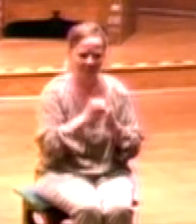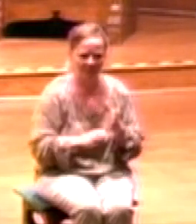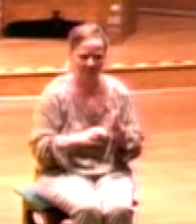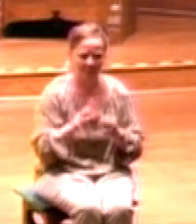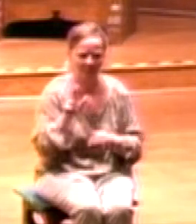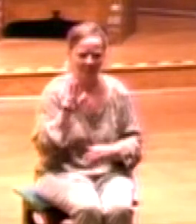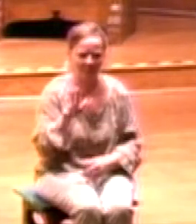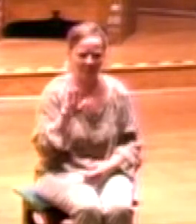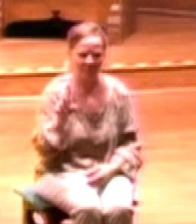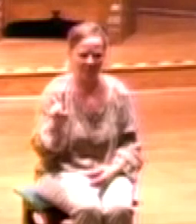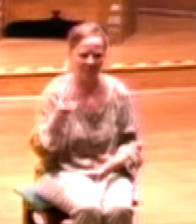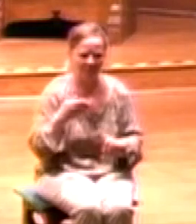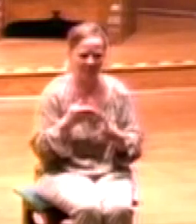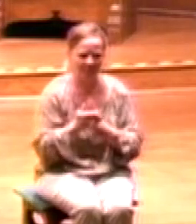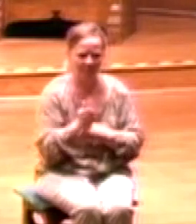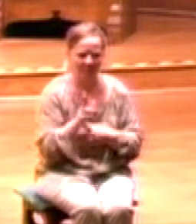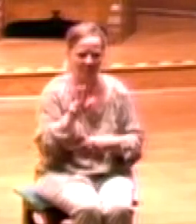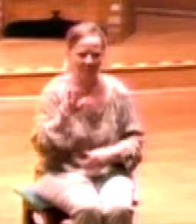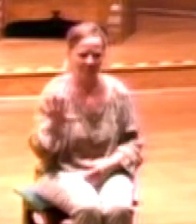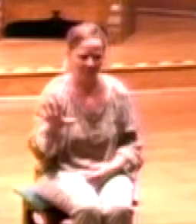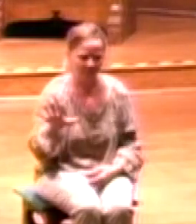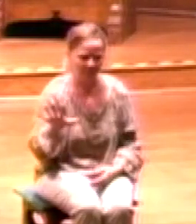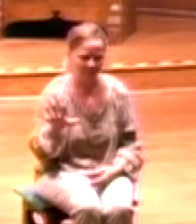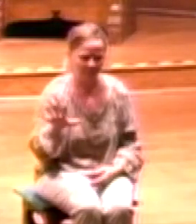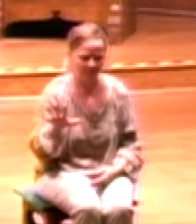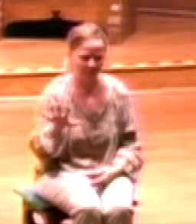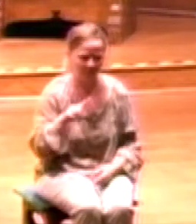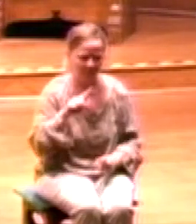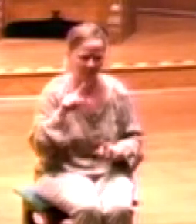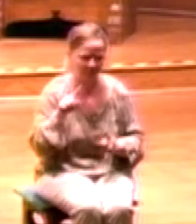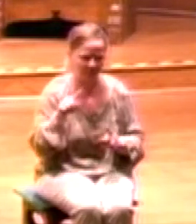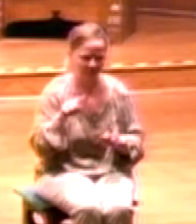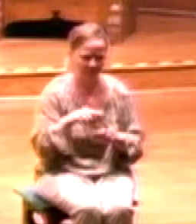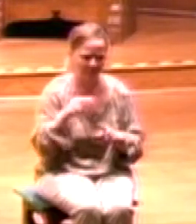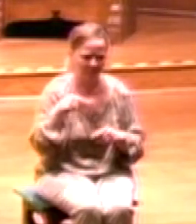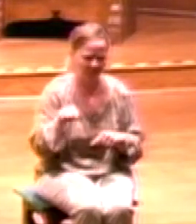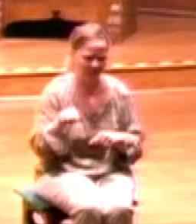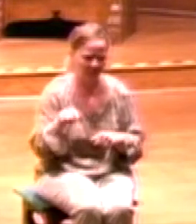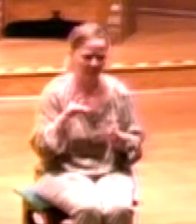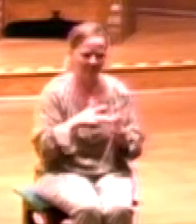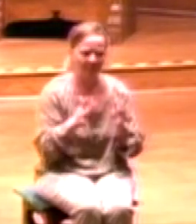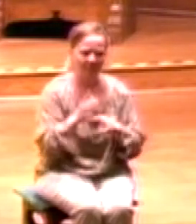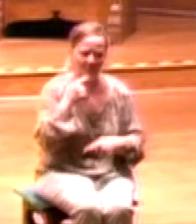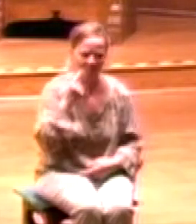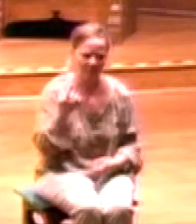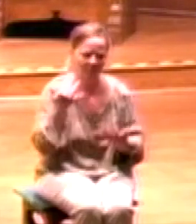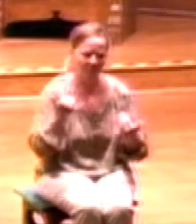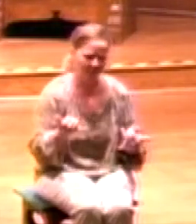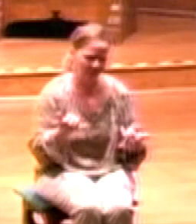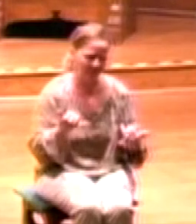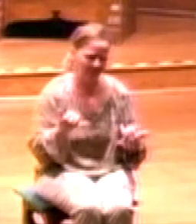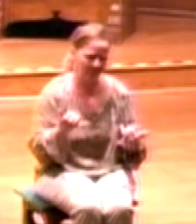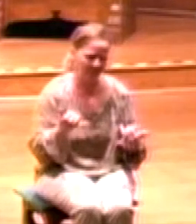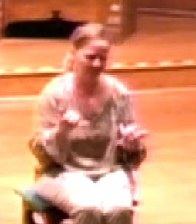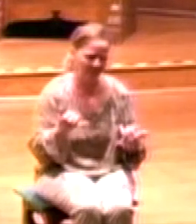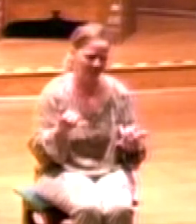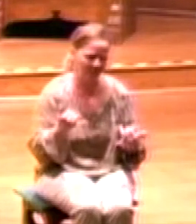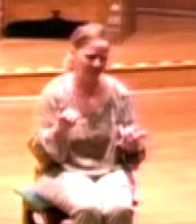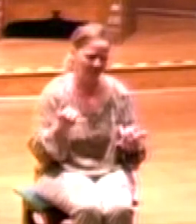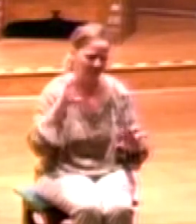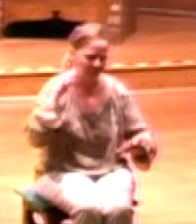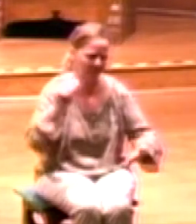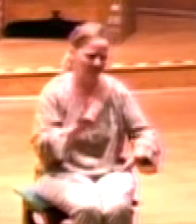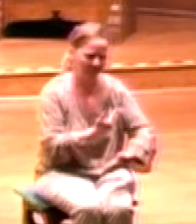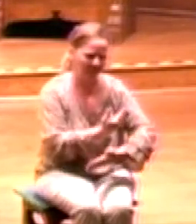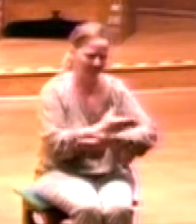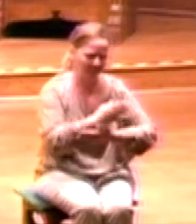through 35. When he had gone out, Jesus said, "Now the Son of Man has been glorified, and God